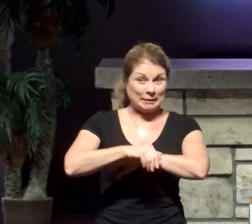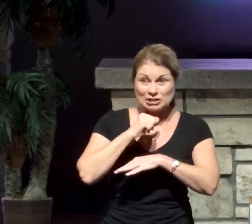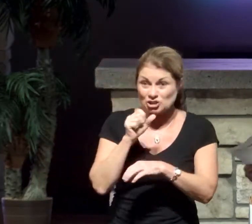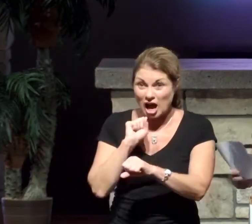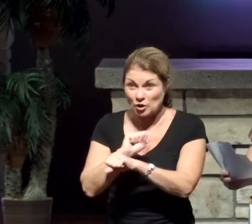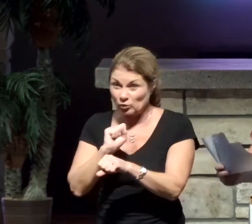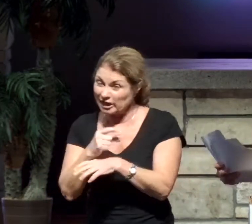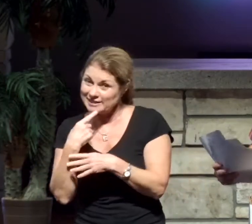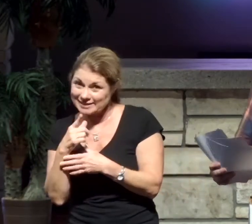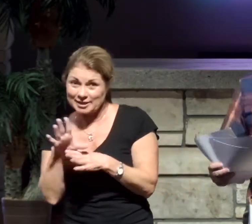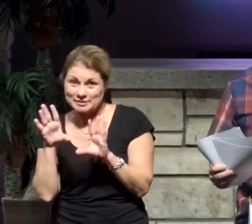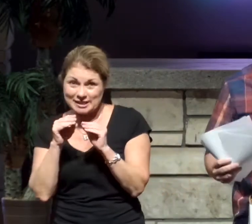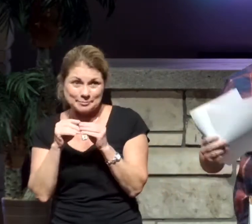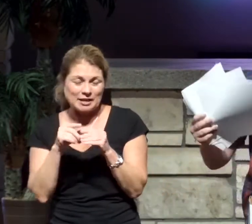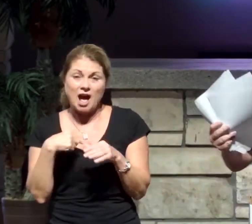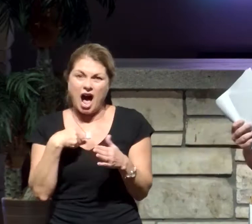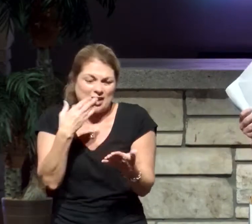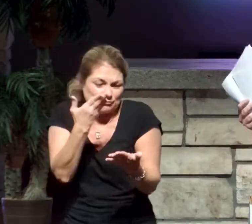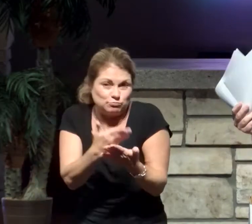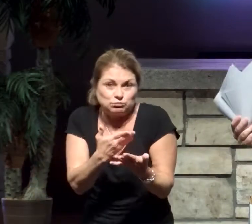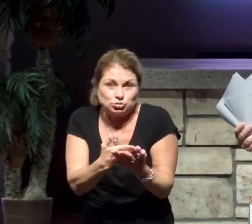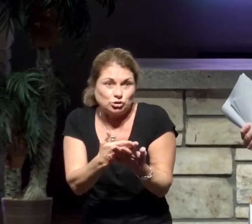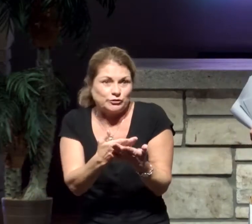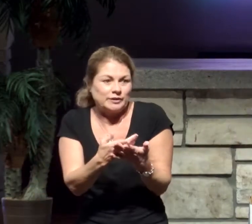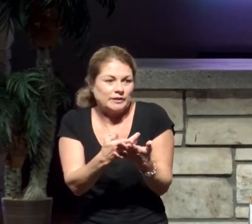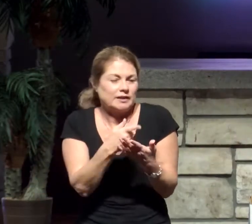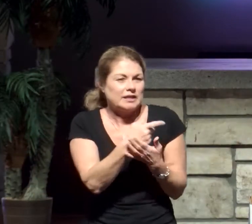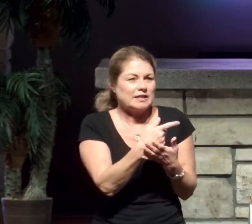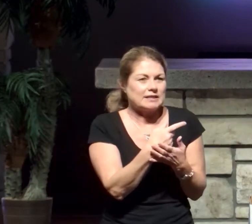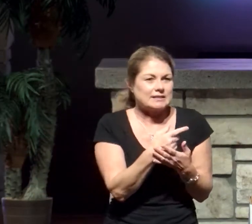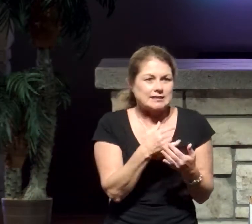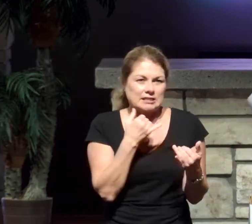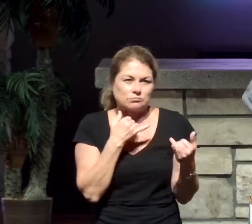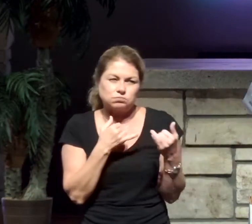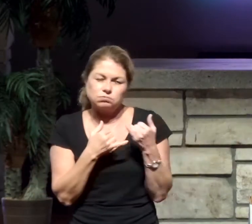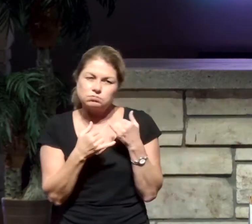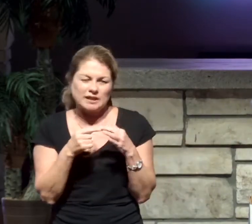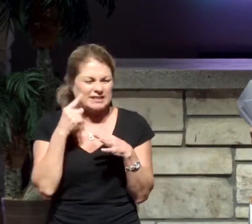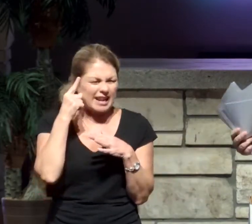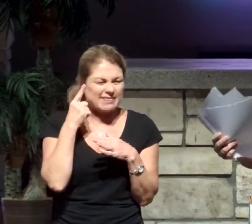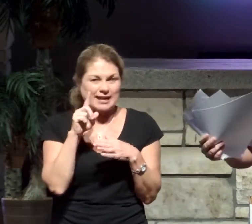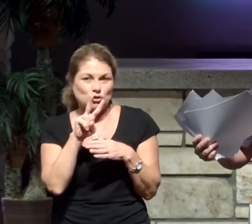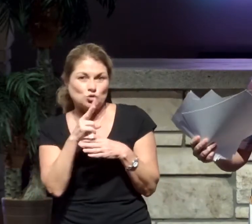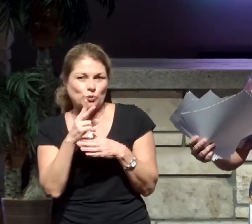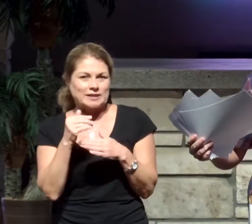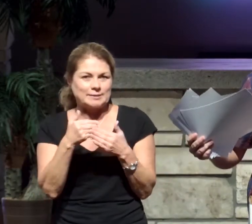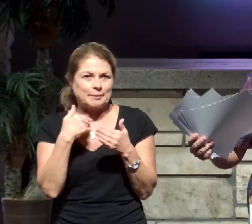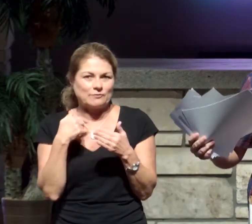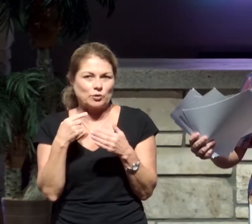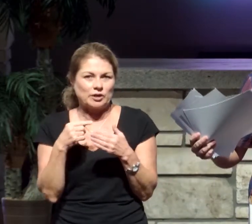got the contact. In fact, I've got all this stuff. He's going to think twice before he tries and messes with me again.